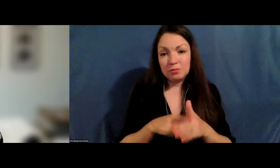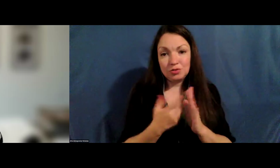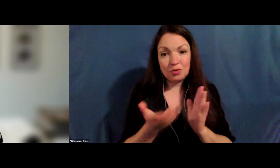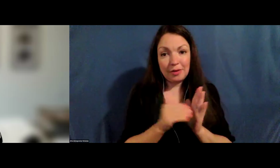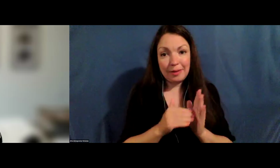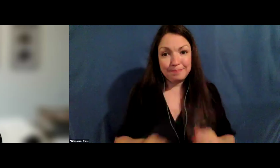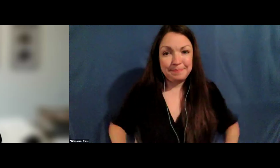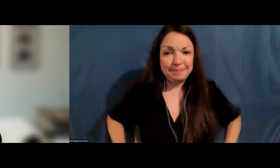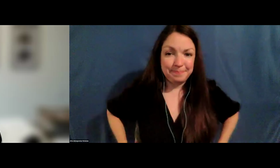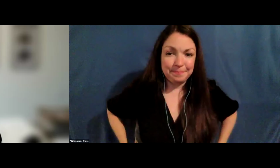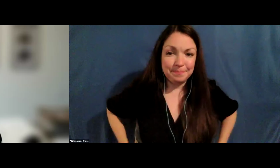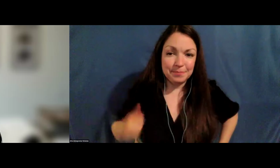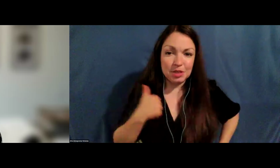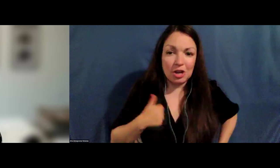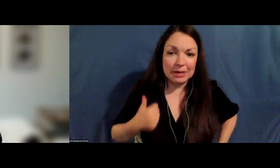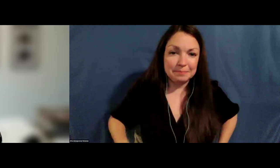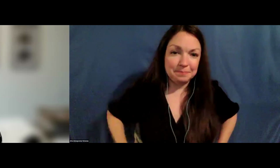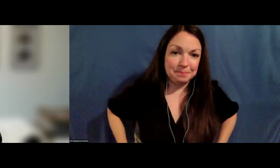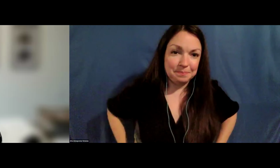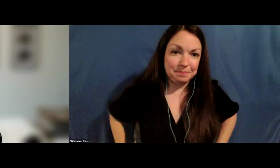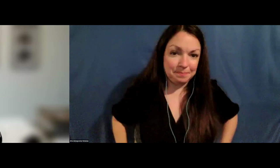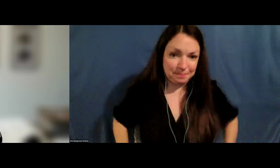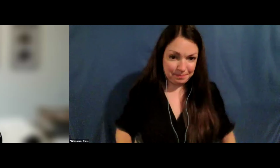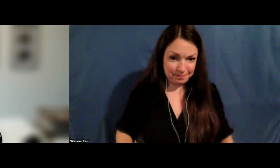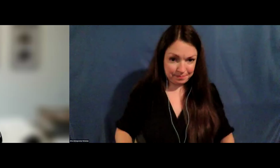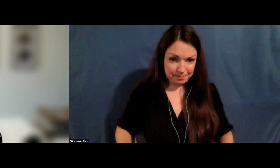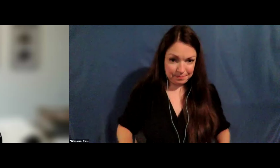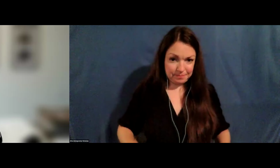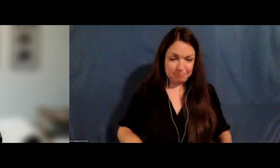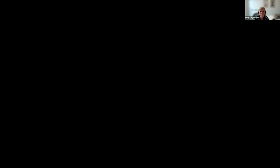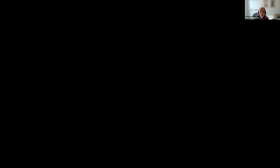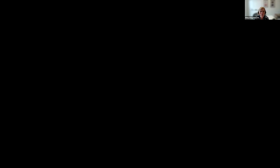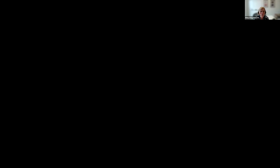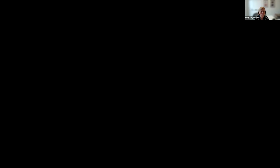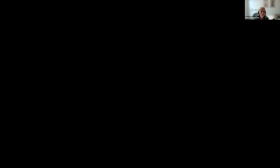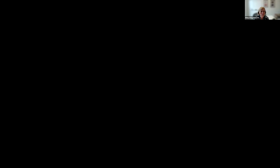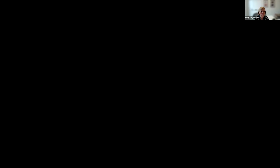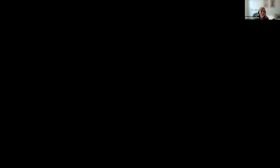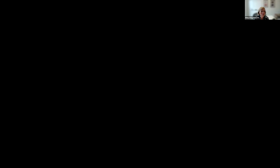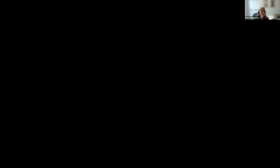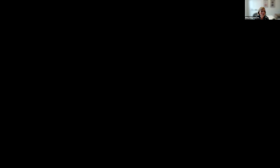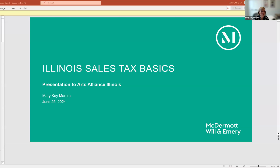Yeah, so sorry. Oh, no worries at all. They have this Happens to problem. all of us.